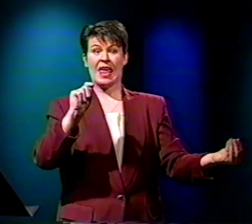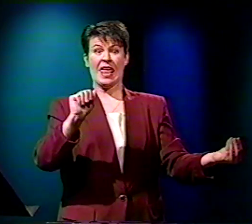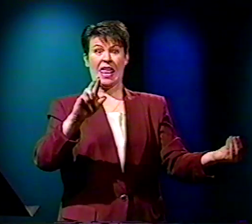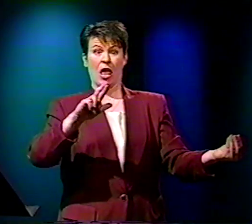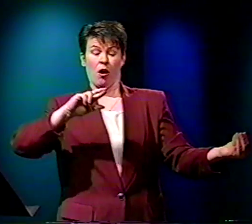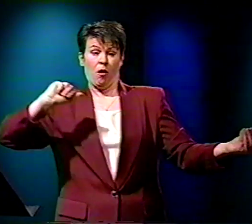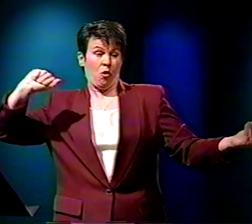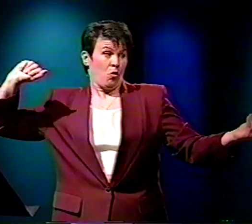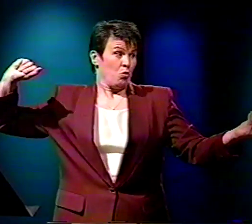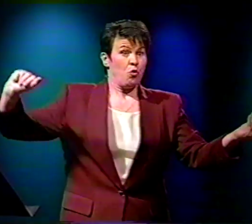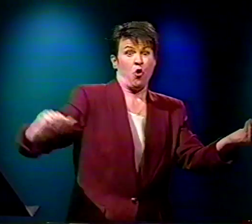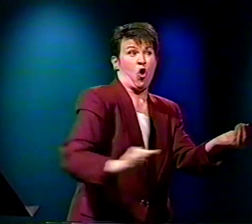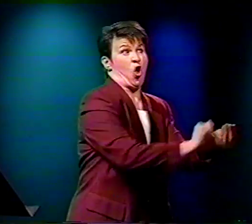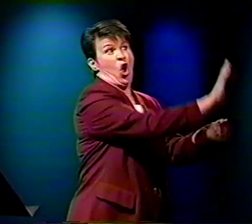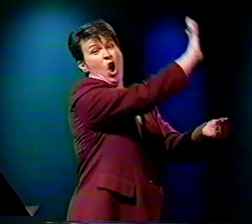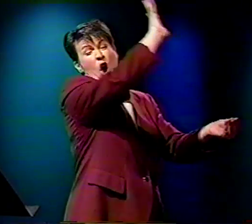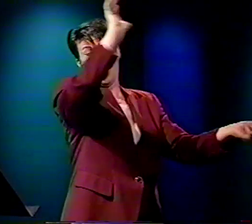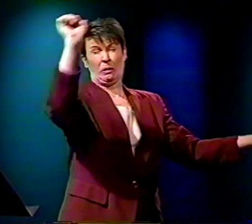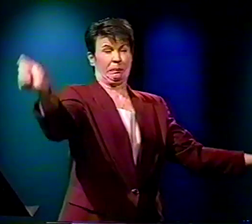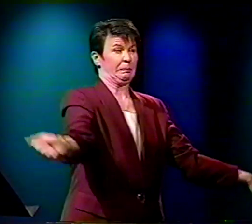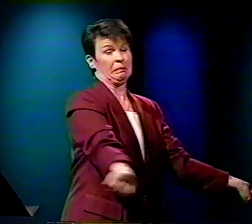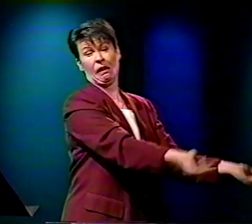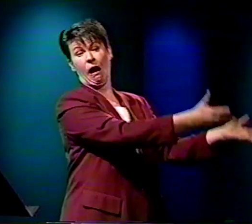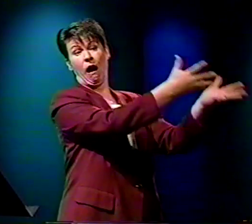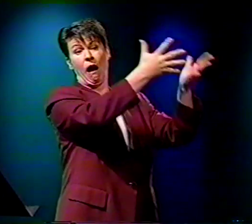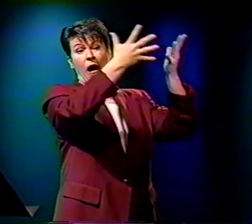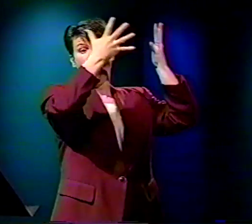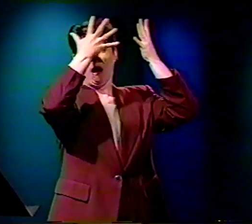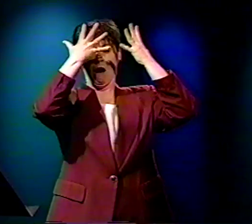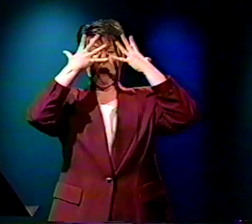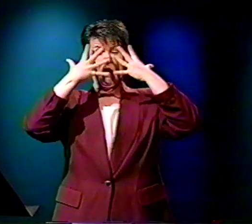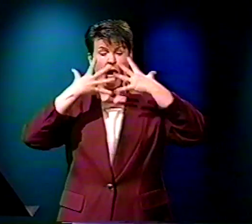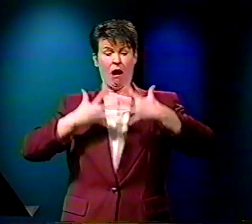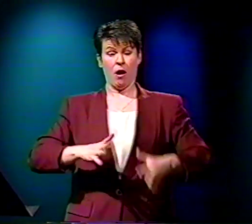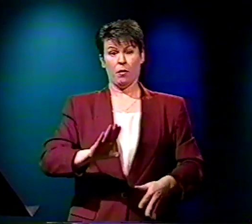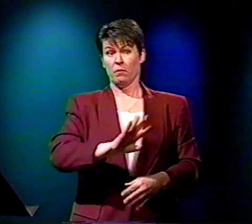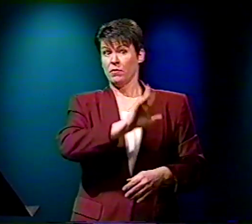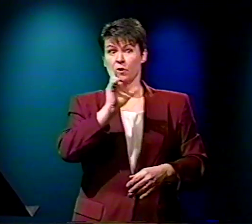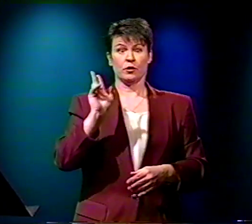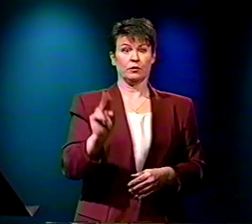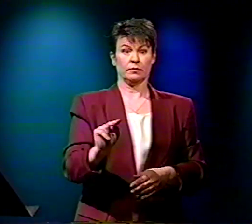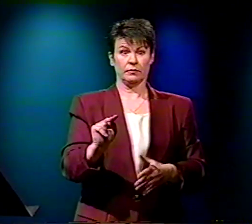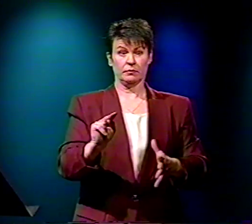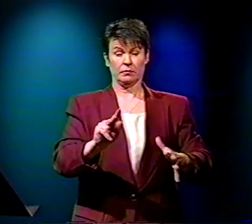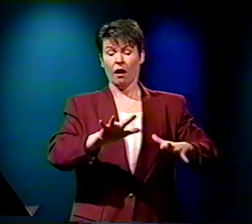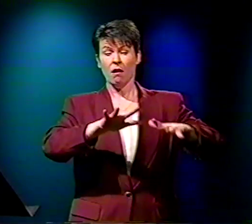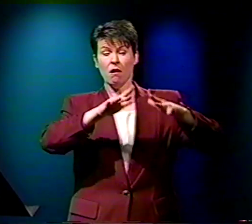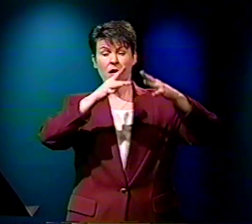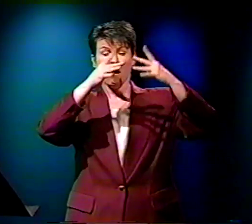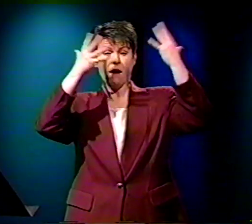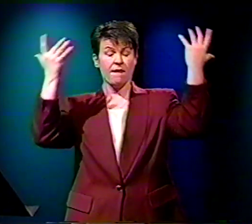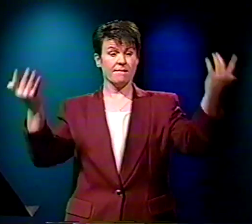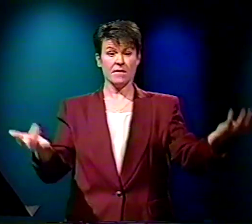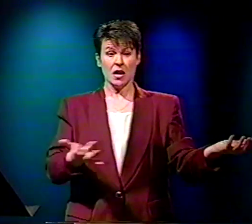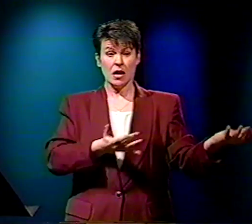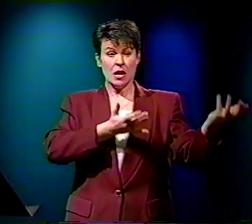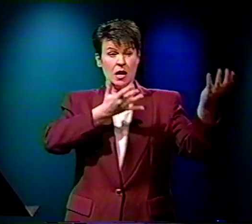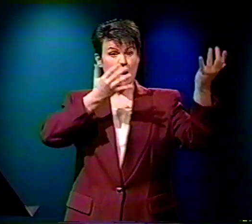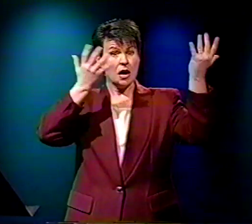door, and once air rushes into the room, it causes this terrible backdraft and a firestorm, and the individual becomes immediately